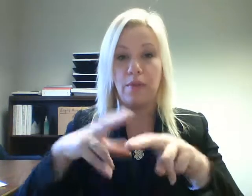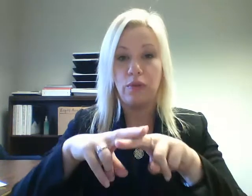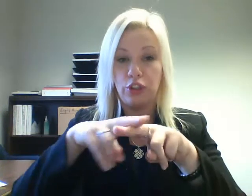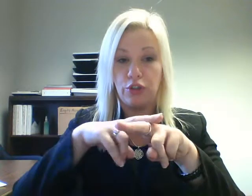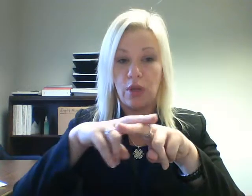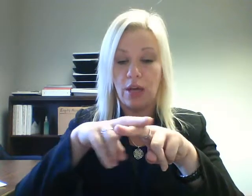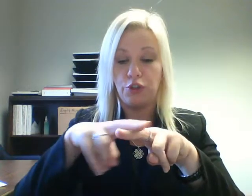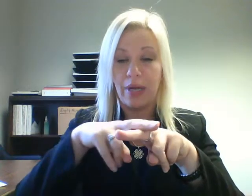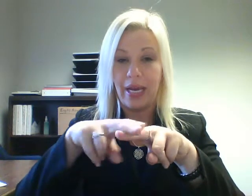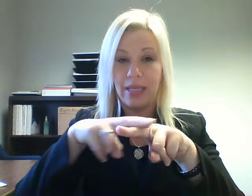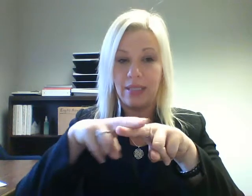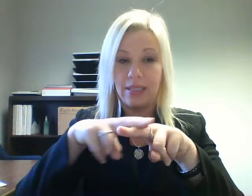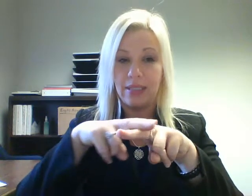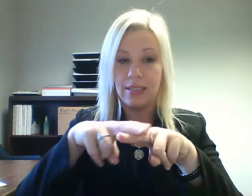example, train,